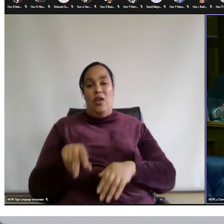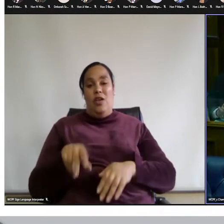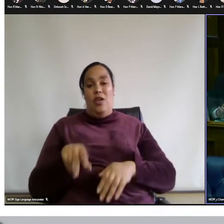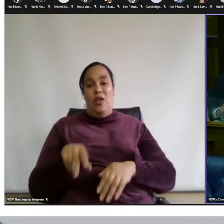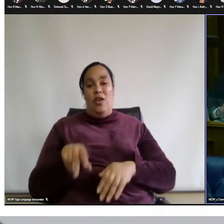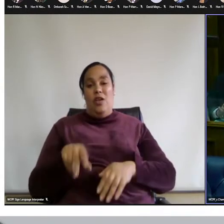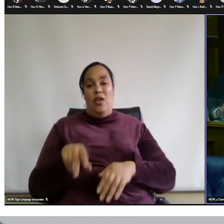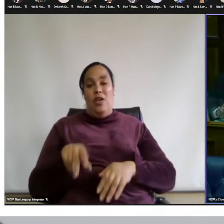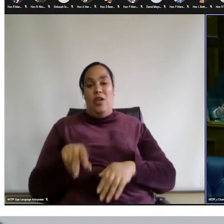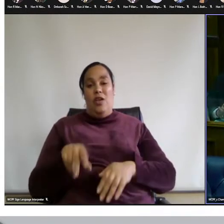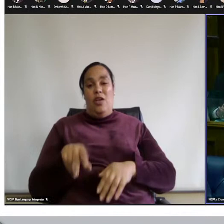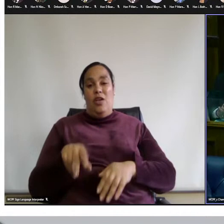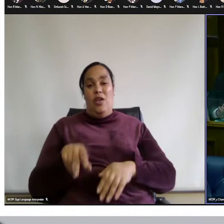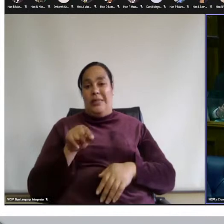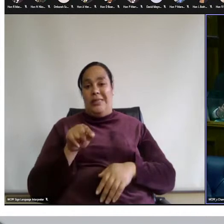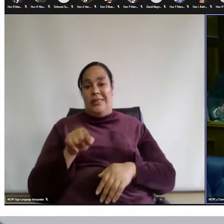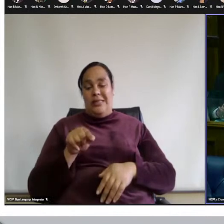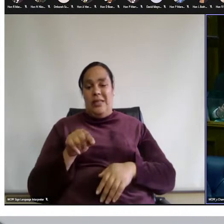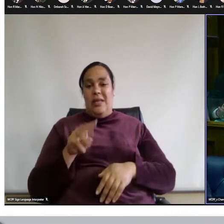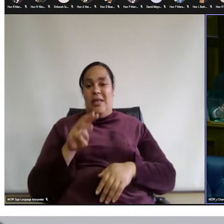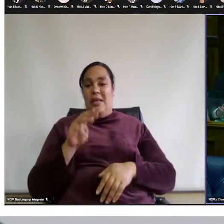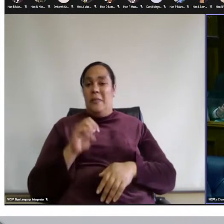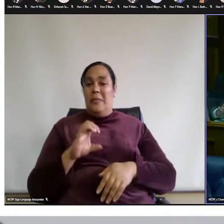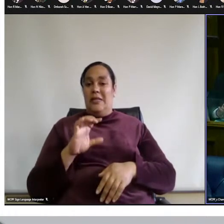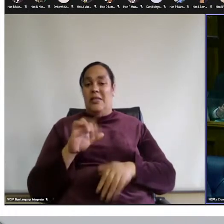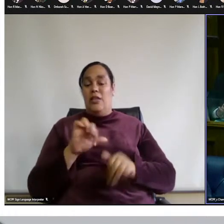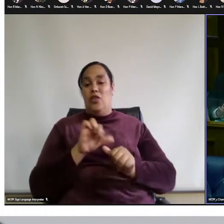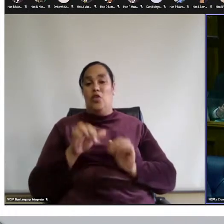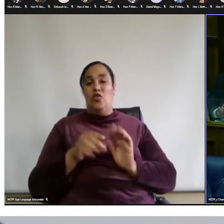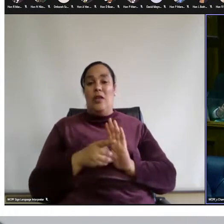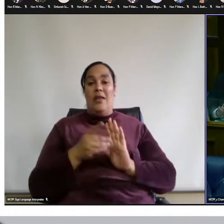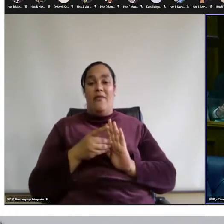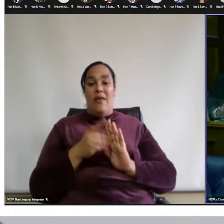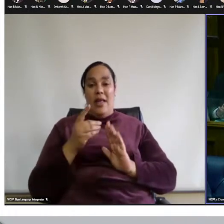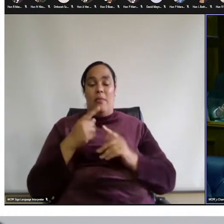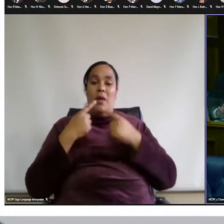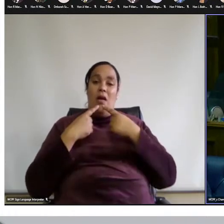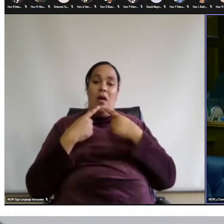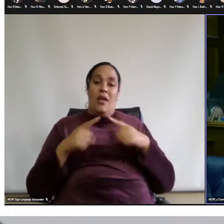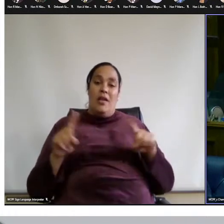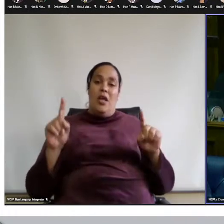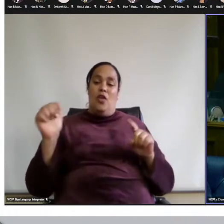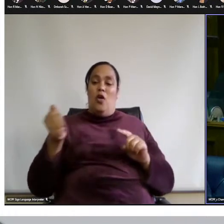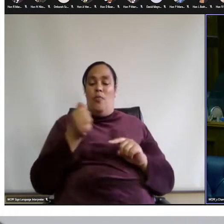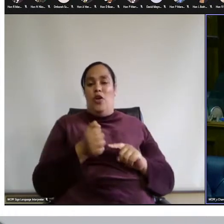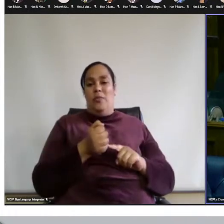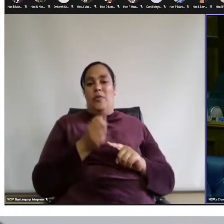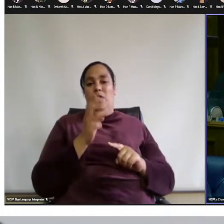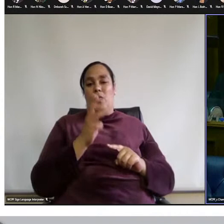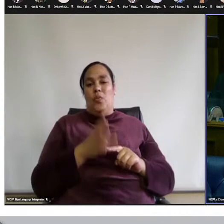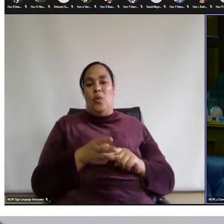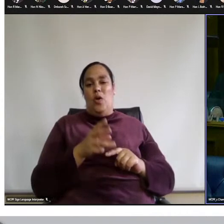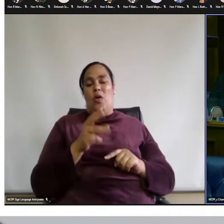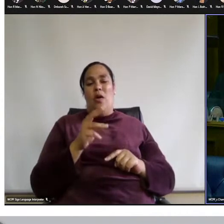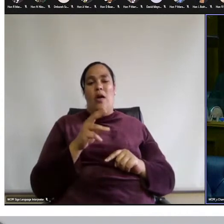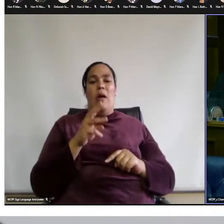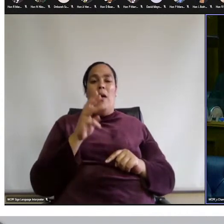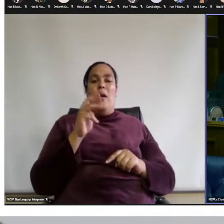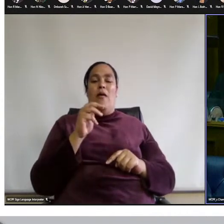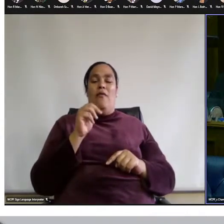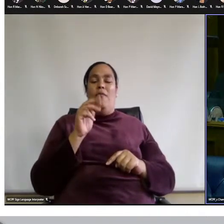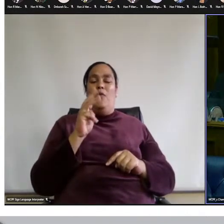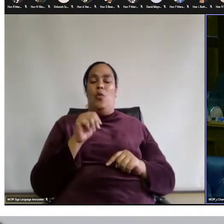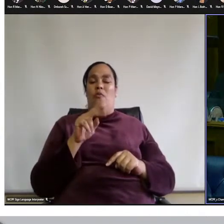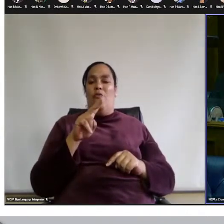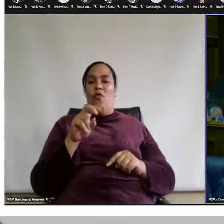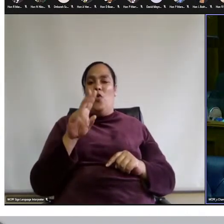July 2020, the MEC for Social Development announced the appointment of Ms. Nomvuyo Mabulese to head